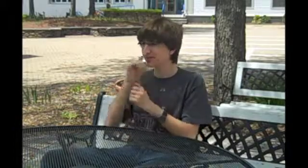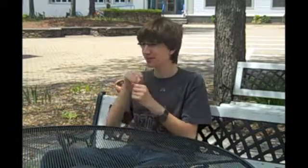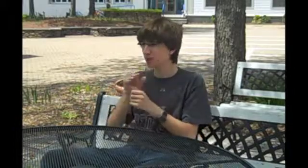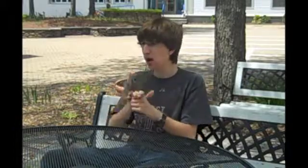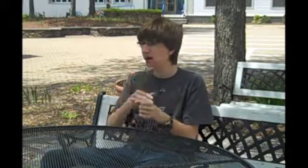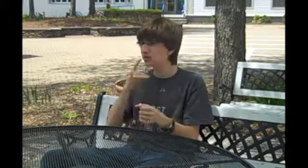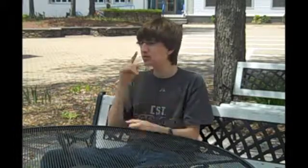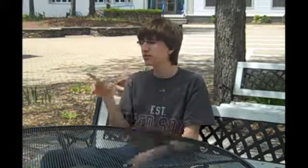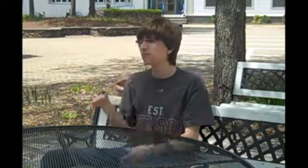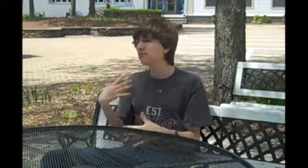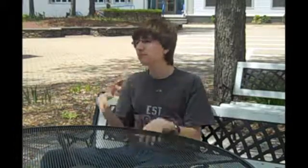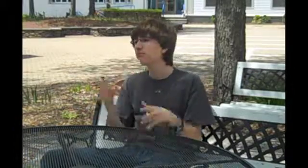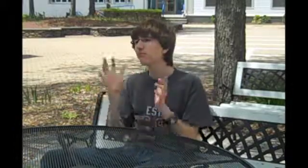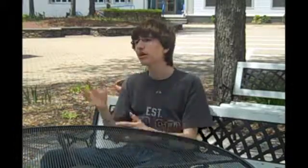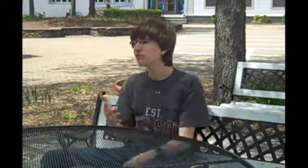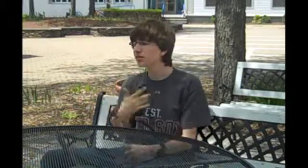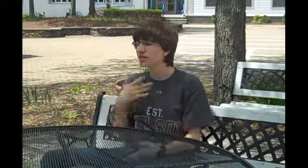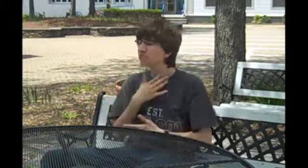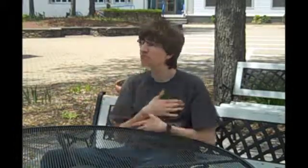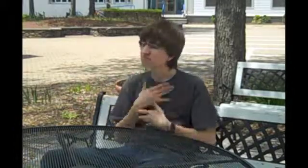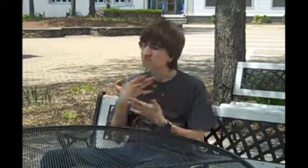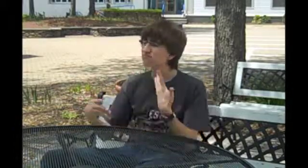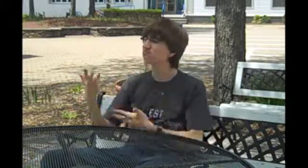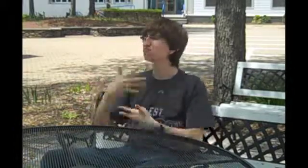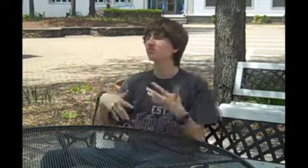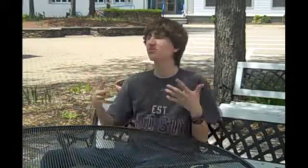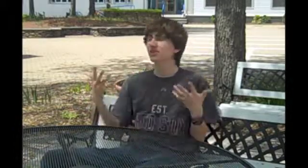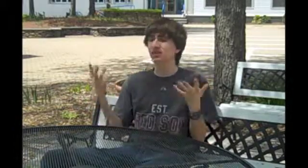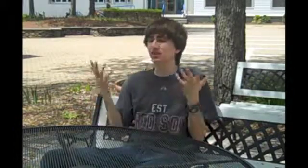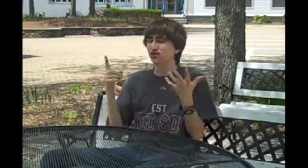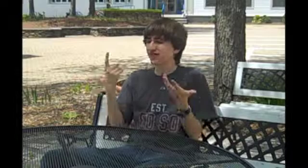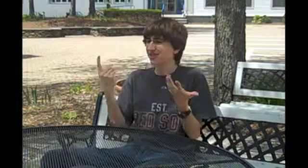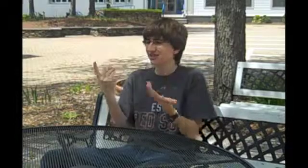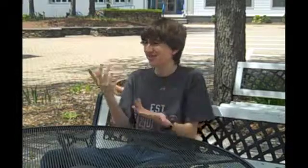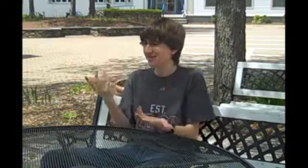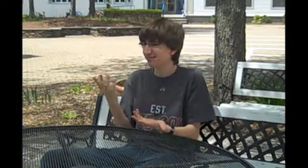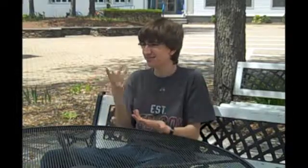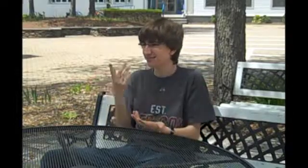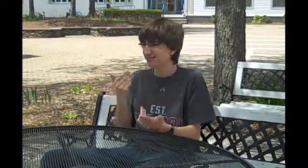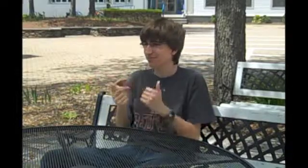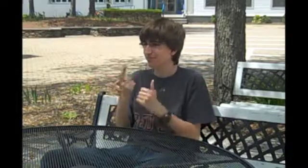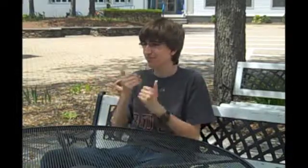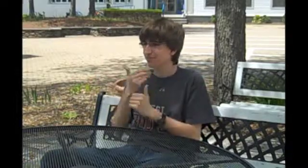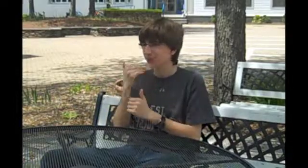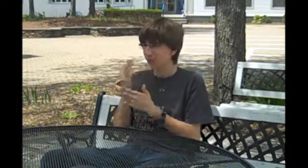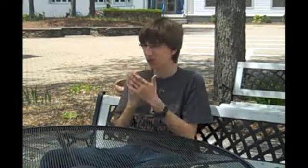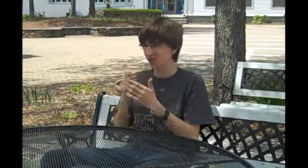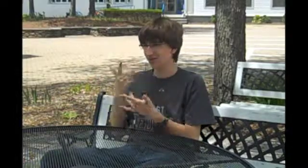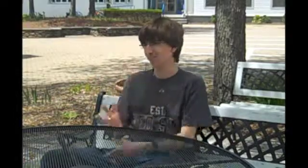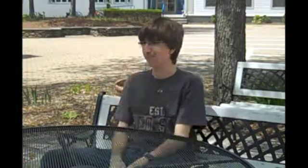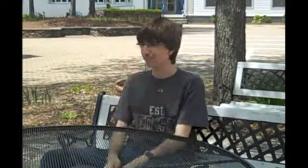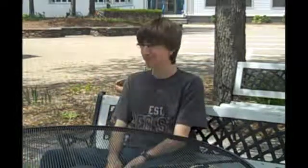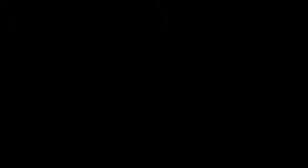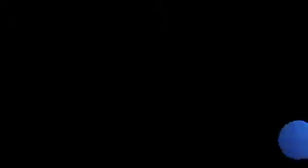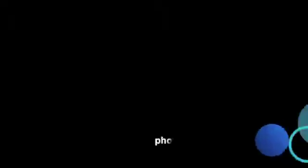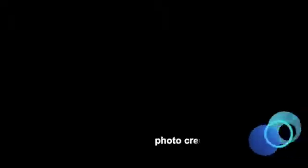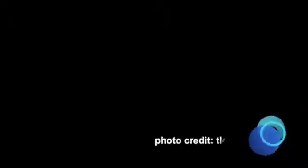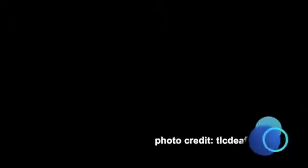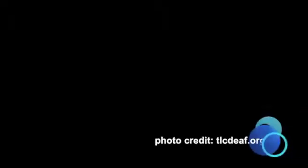a better connectedness to especially the kids at the Boai School. Wonderful, warming, beautiful